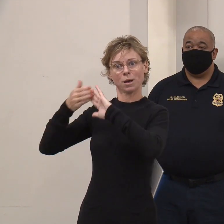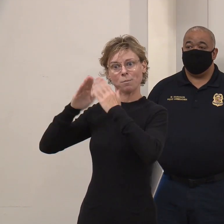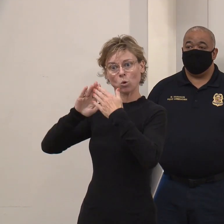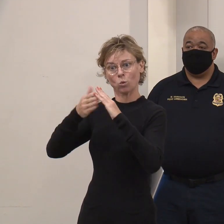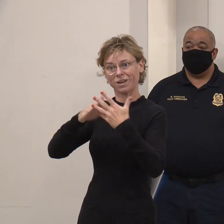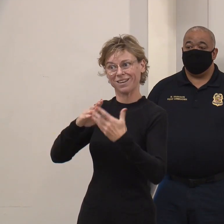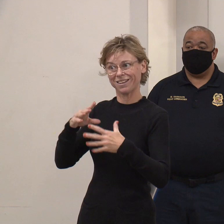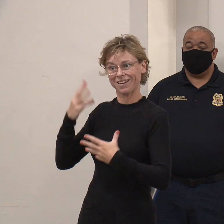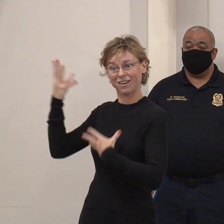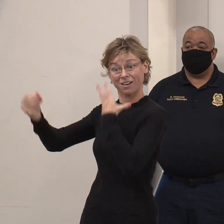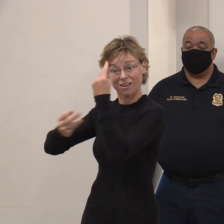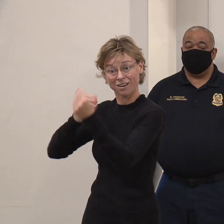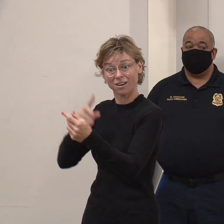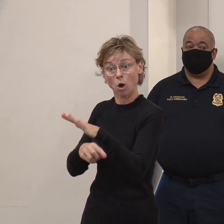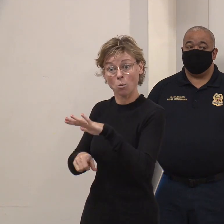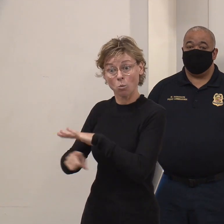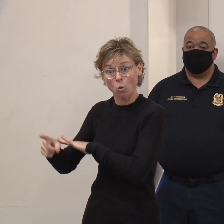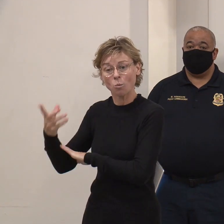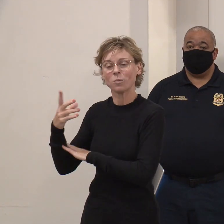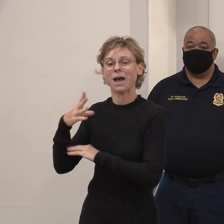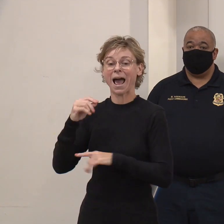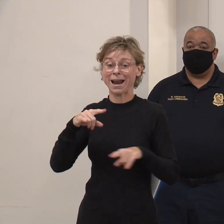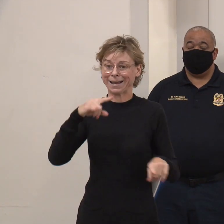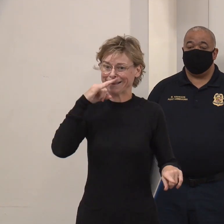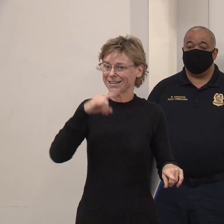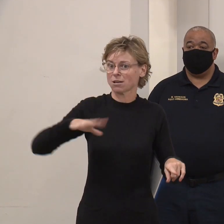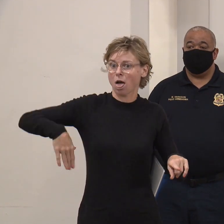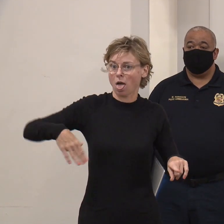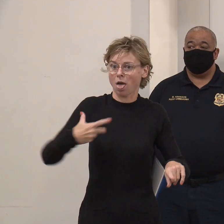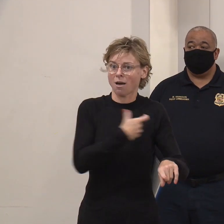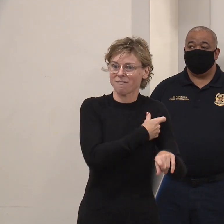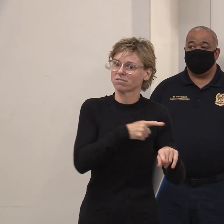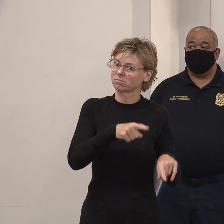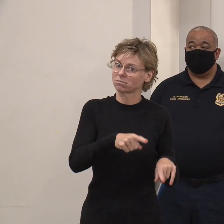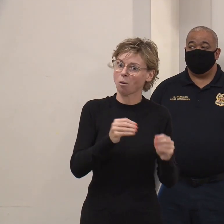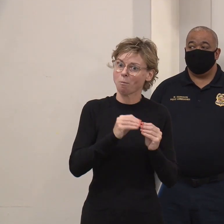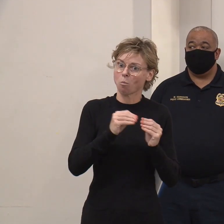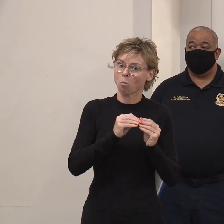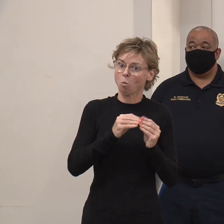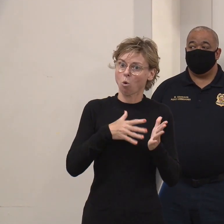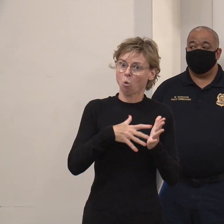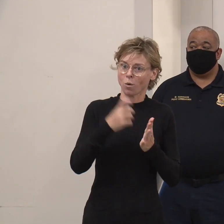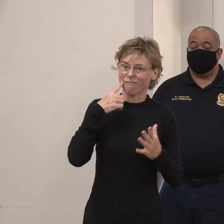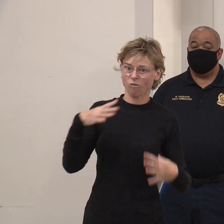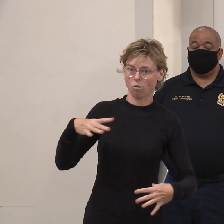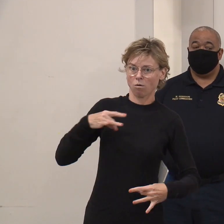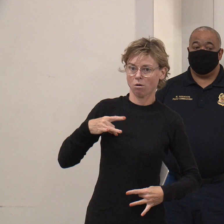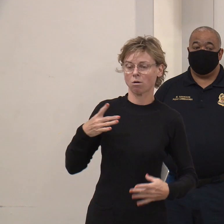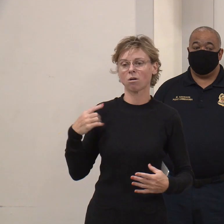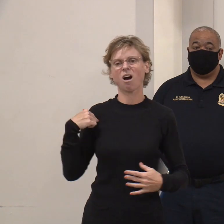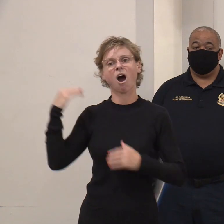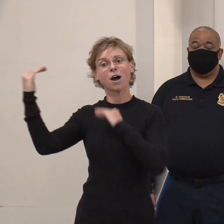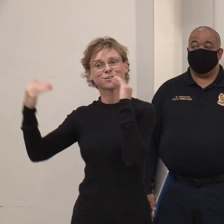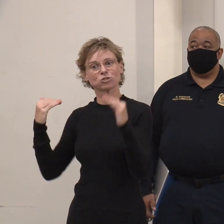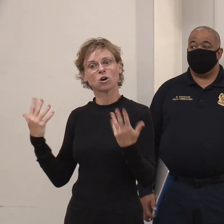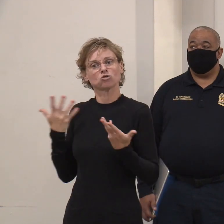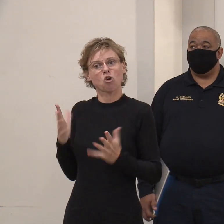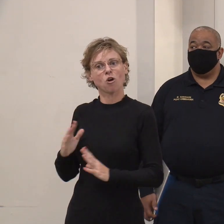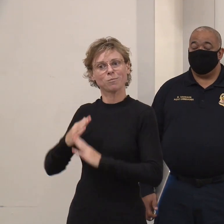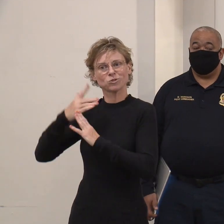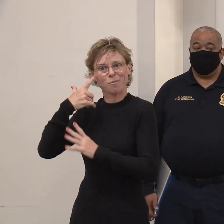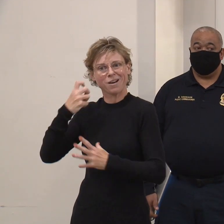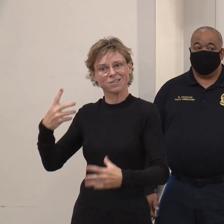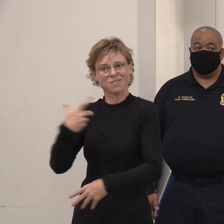the unvaccinated group, that makes them the more susceptible group, right? Many of us as adults are somewhat protected because we've been vaccinated, but we